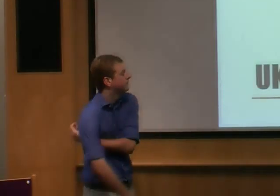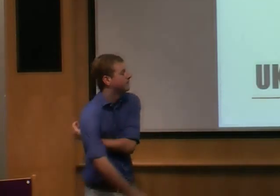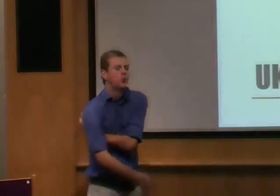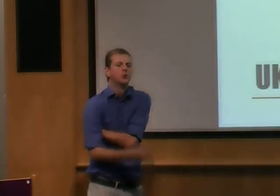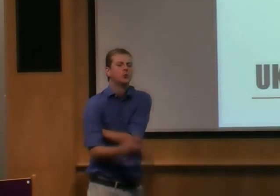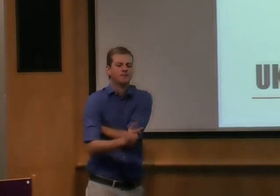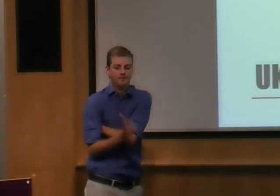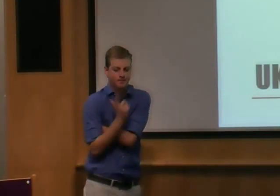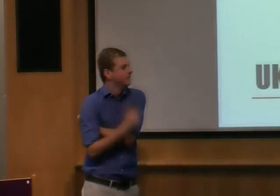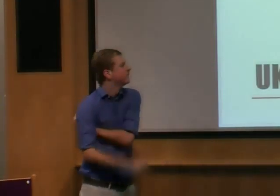strength.